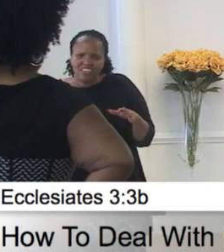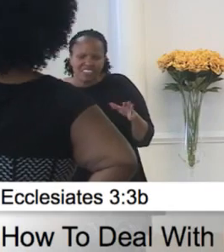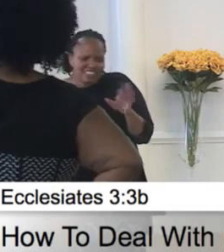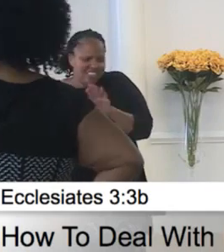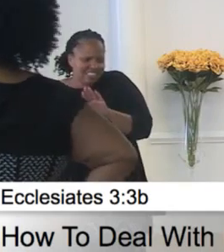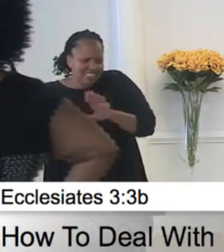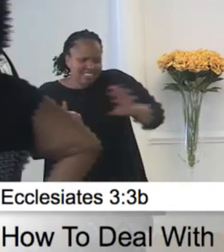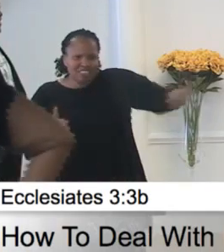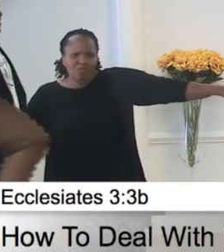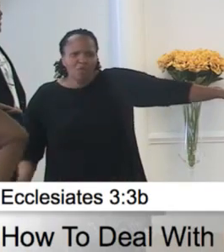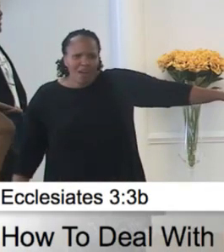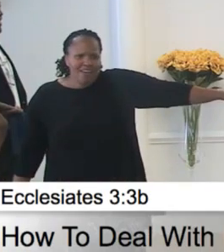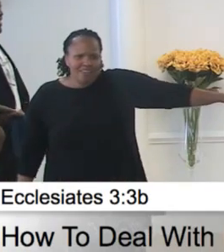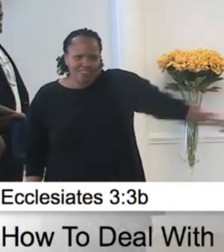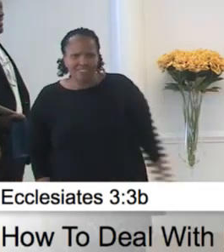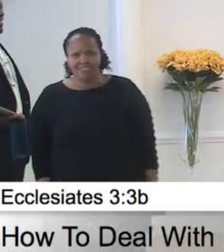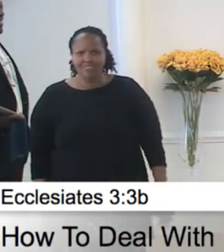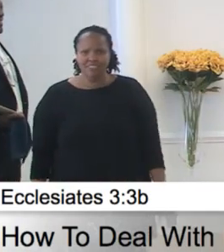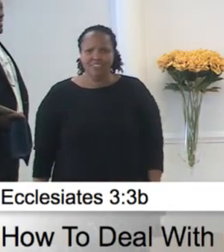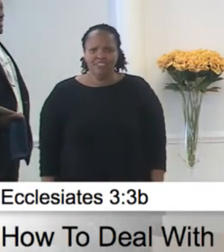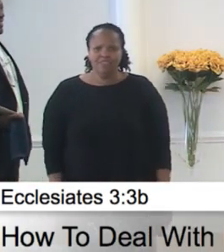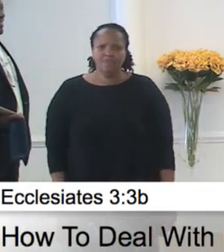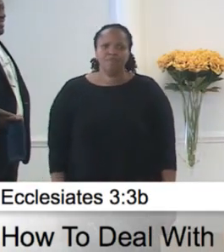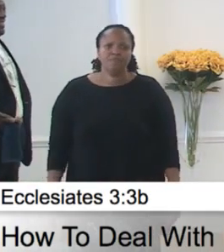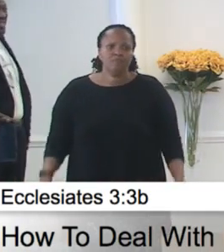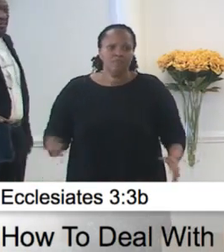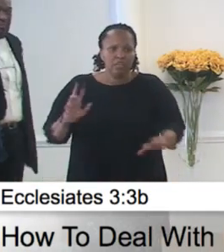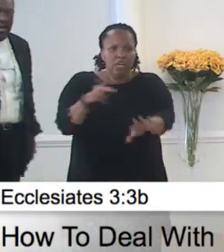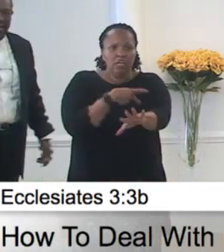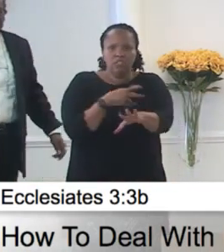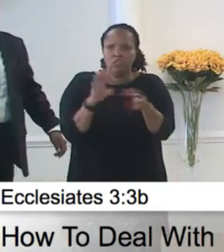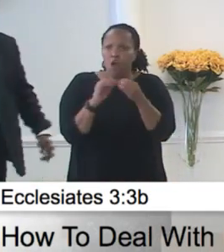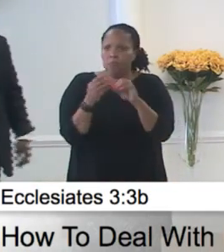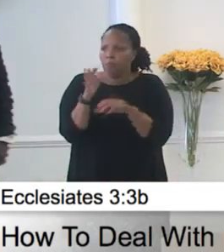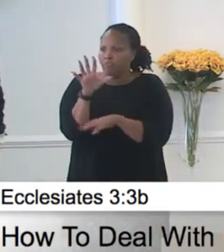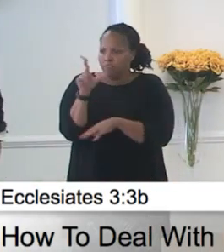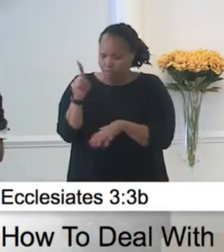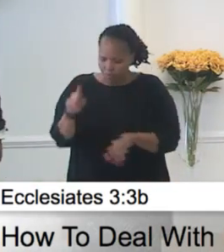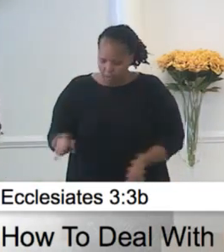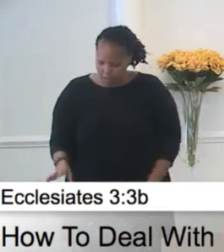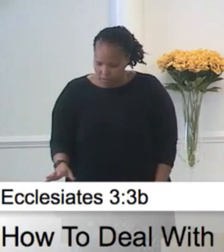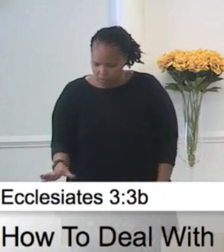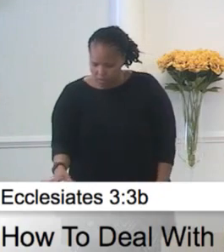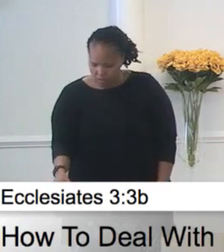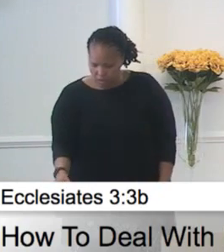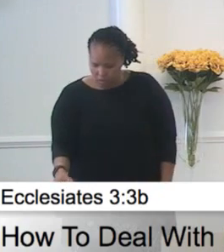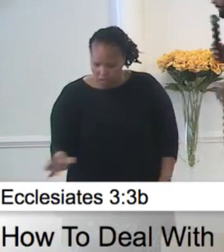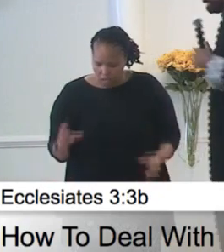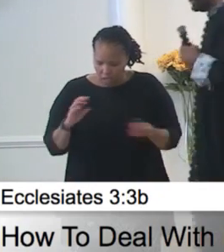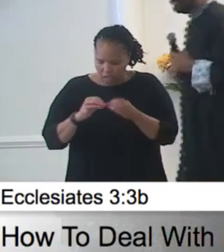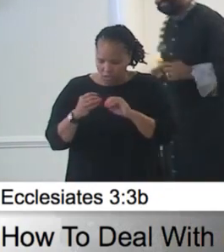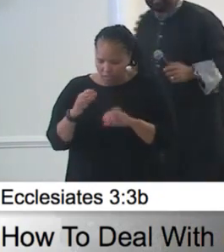you. Now, turn to Psalm 51. Turn to Psalm 51, verse